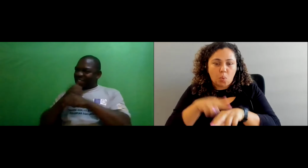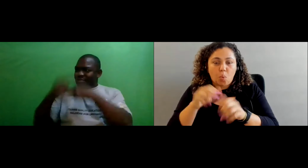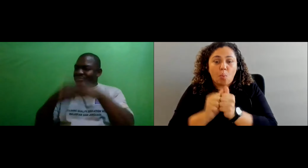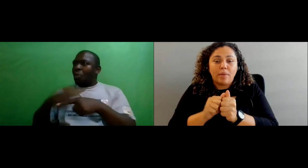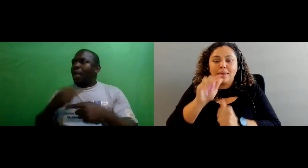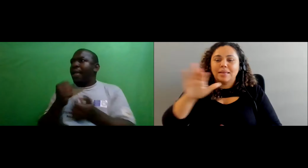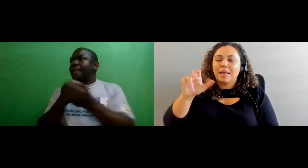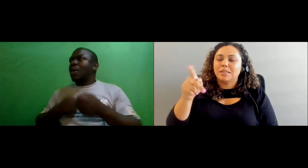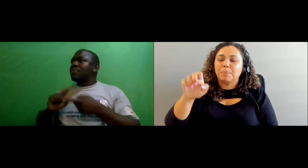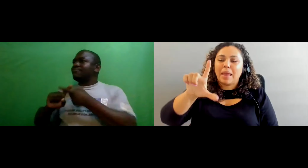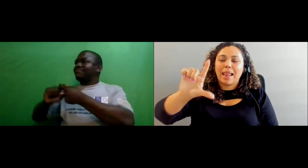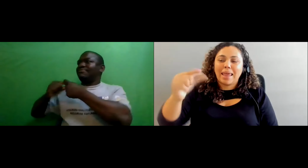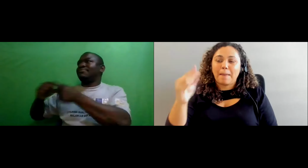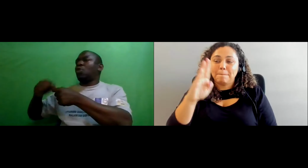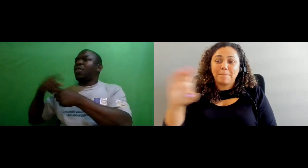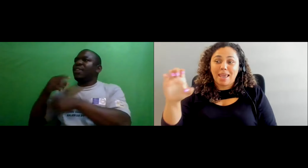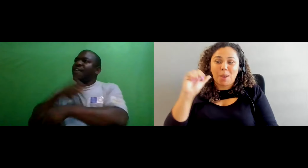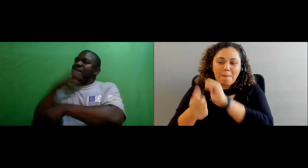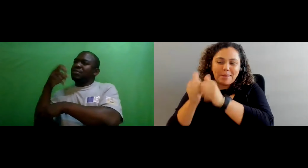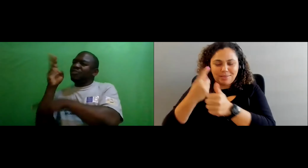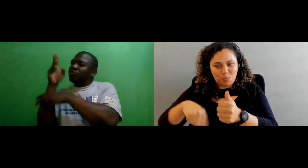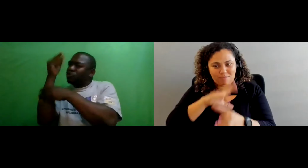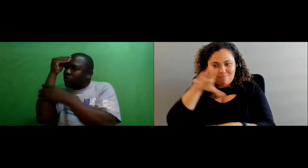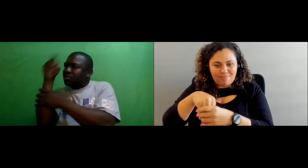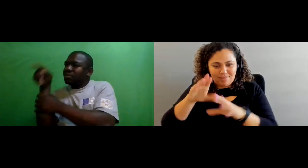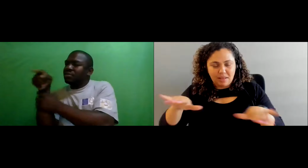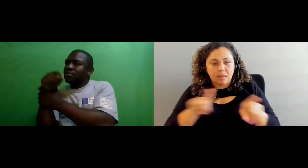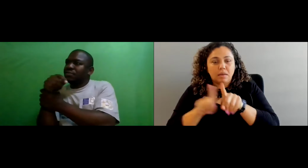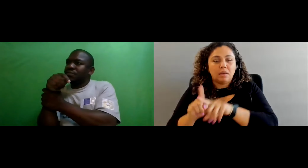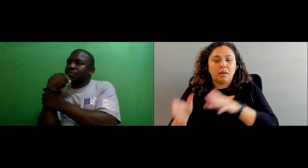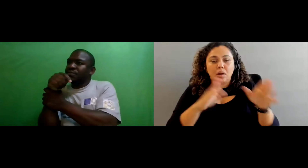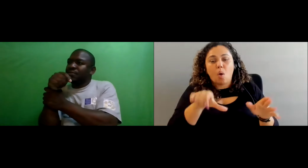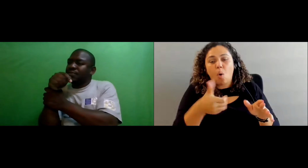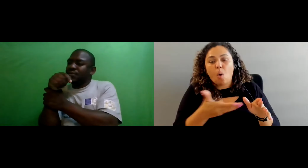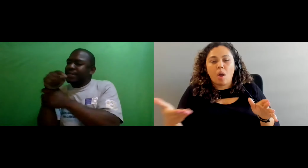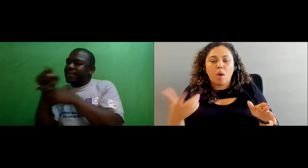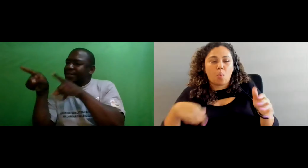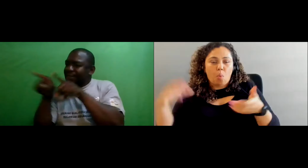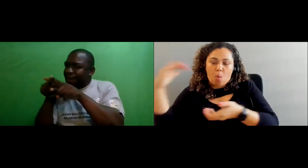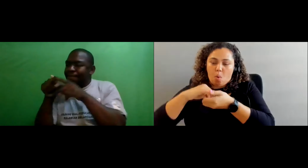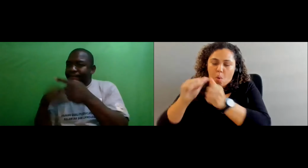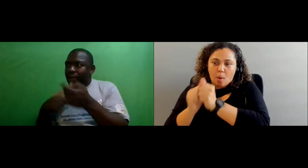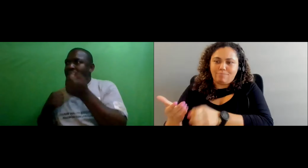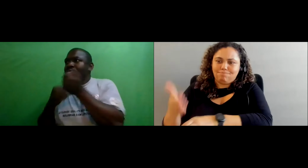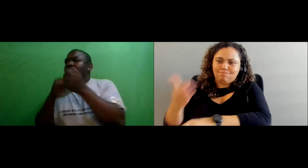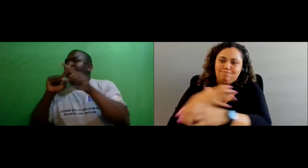Spelling Bee competition. And through these activities, we've also strengthened our collaboration with our different stakeholders, for example, the Ministry